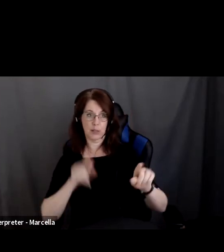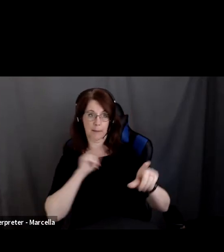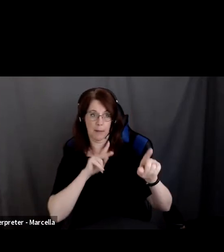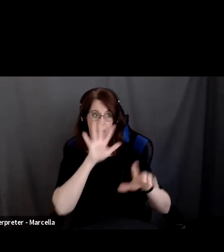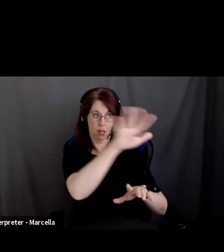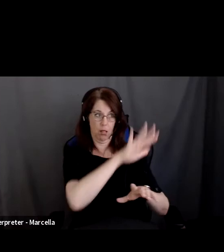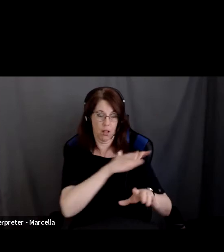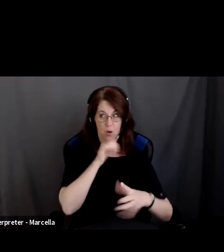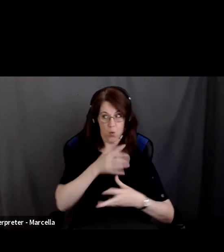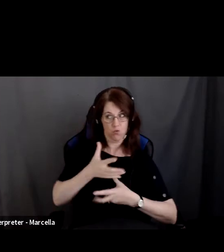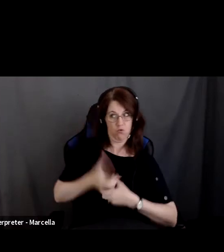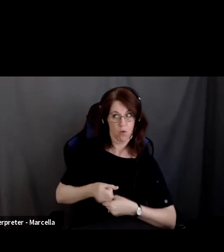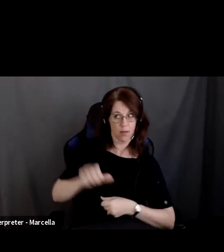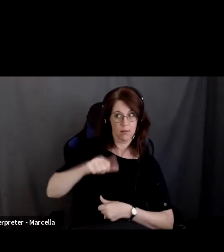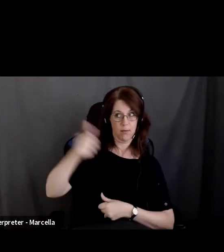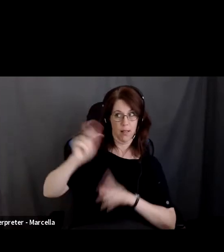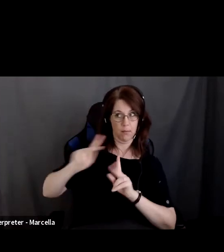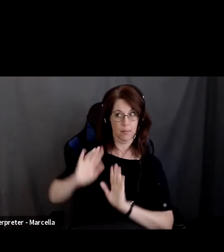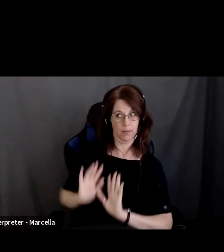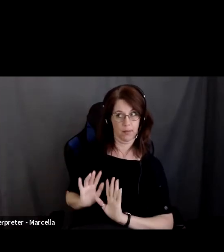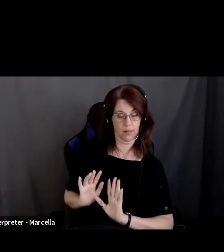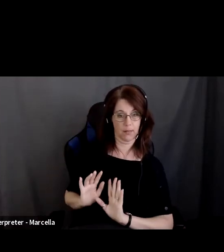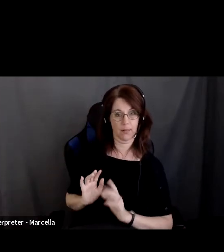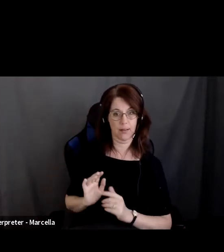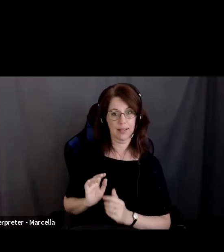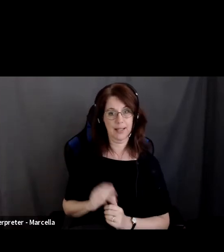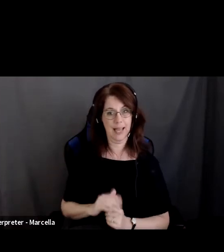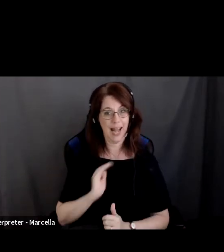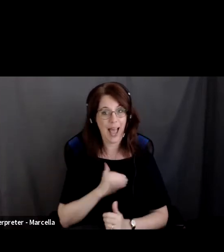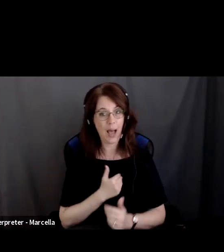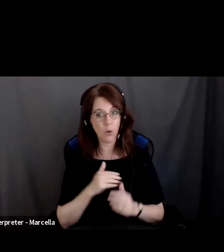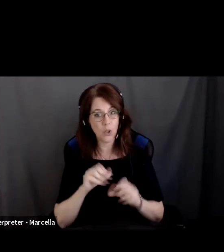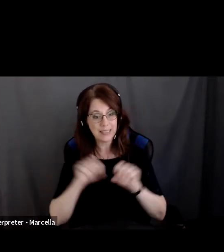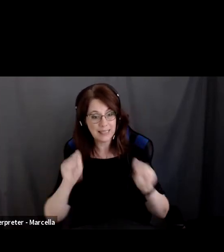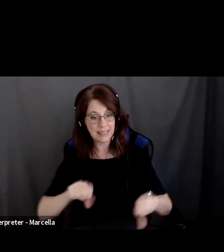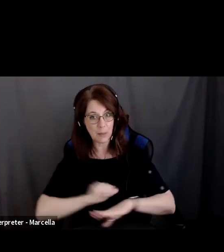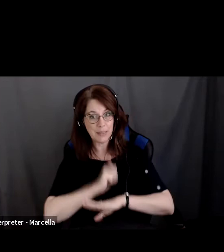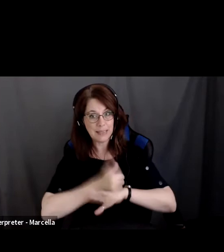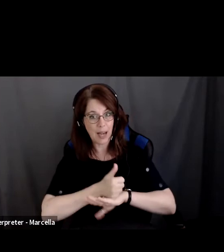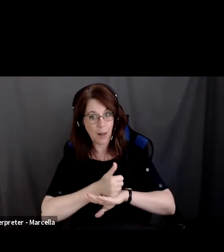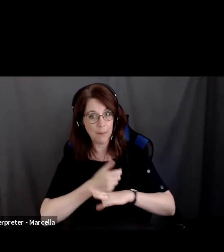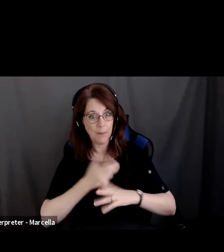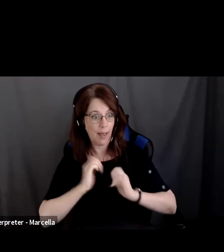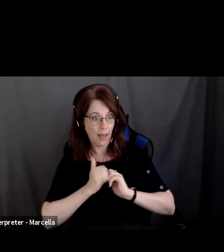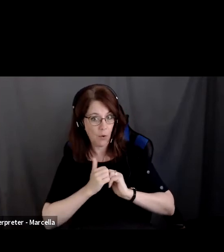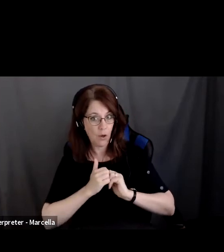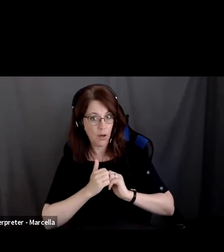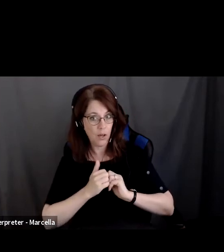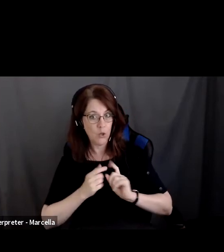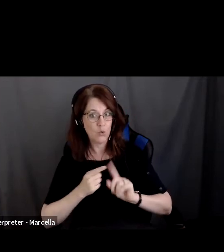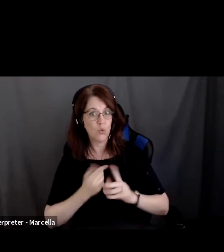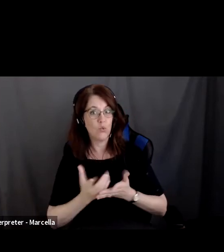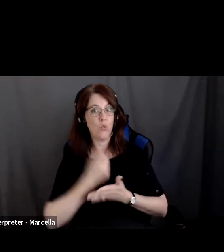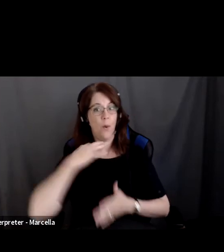of outsiders. And the way that our systems are set up is to privilege